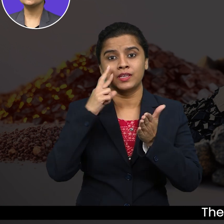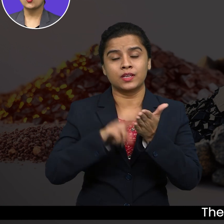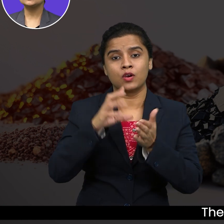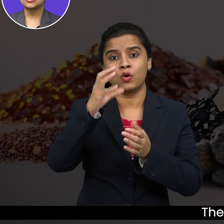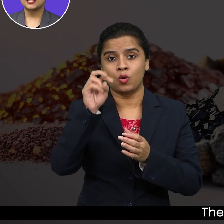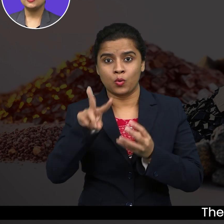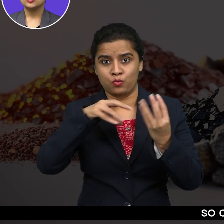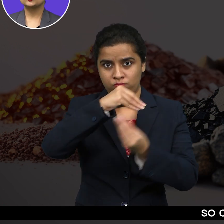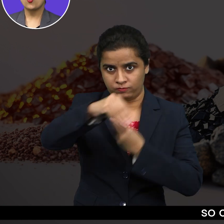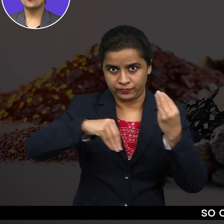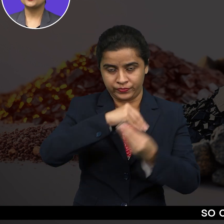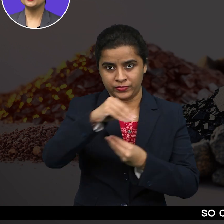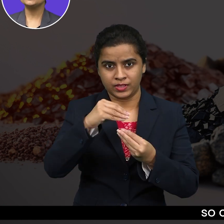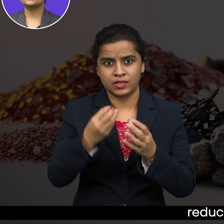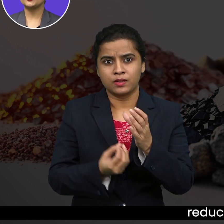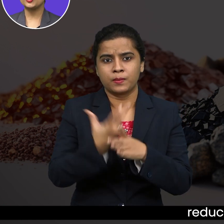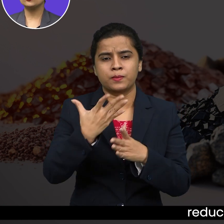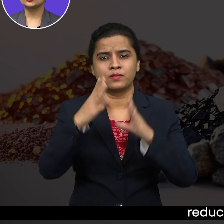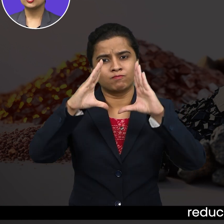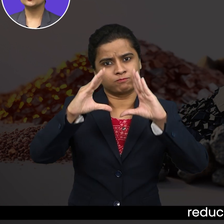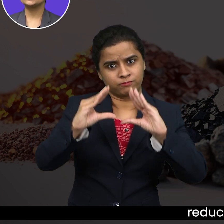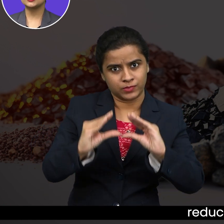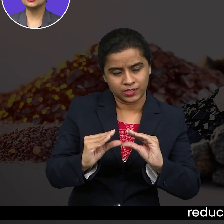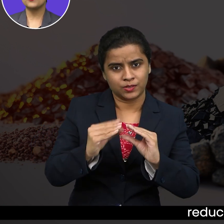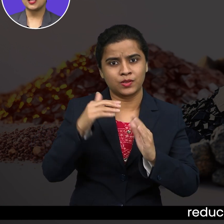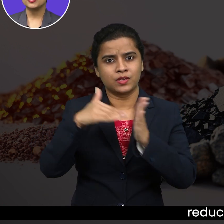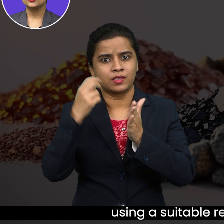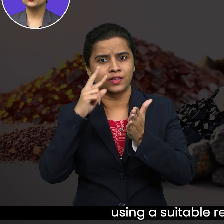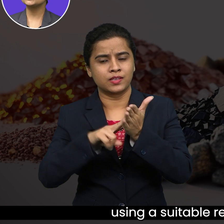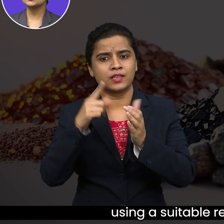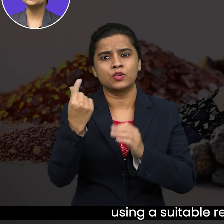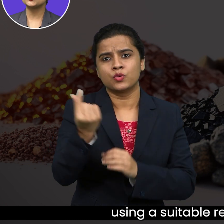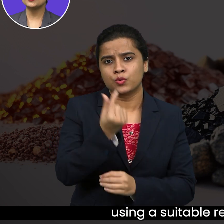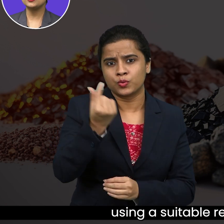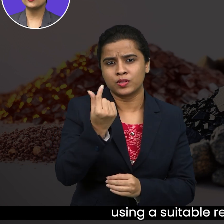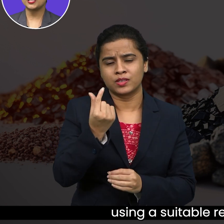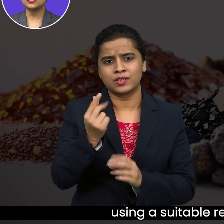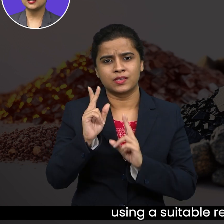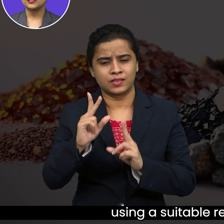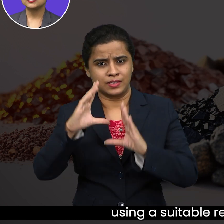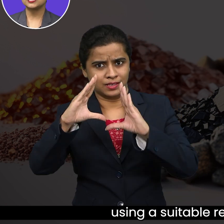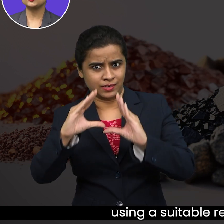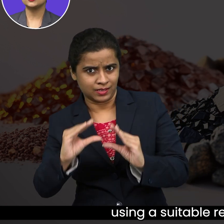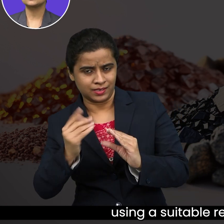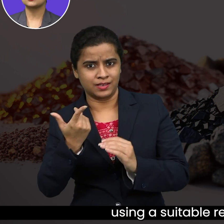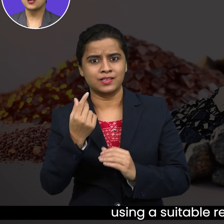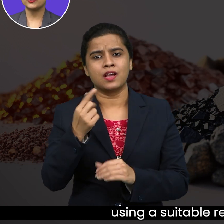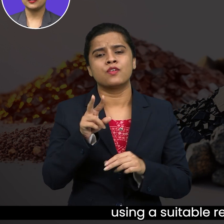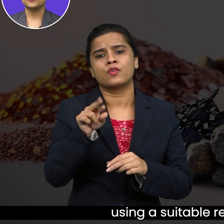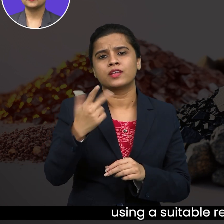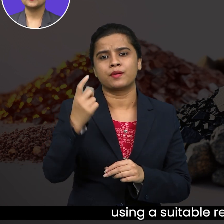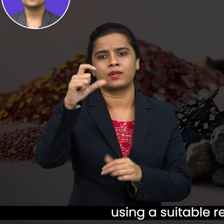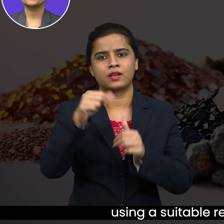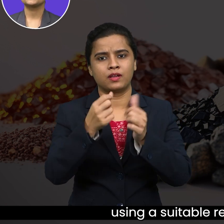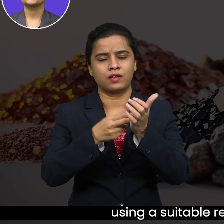The zinc oxide so obtained is reduced to zinc by using a suitable reductant such as